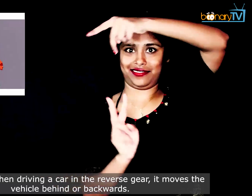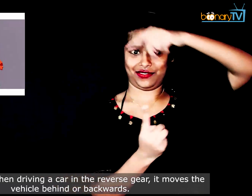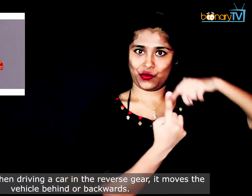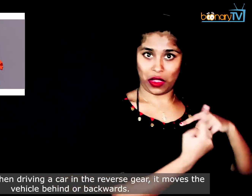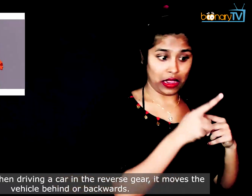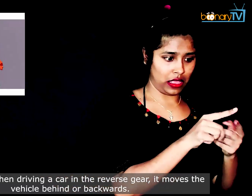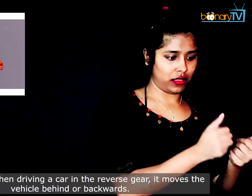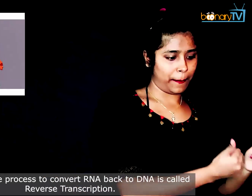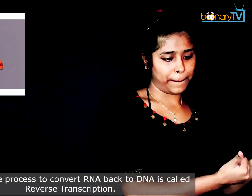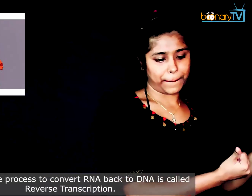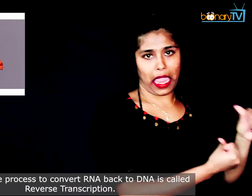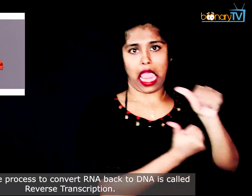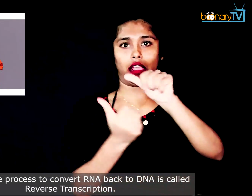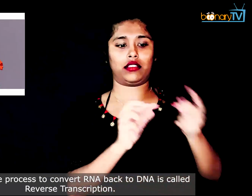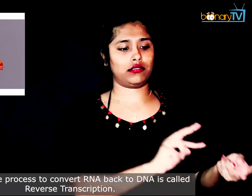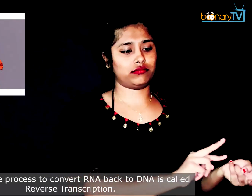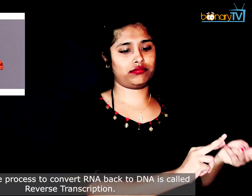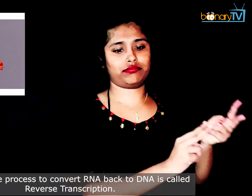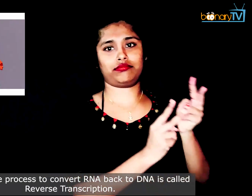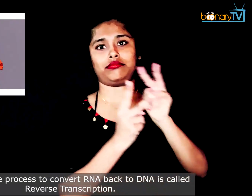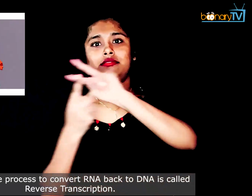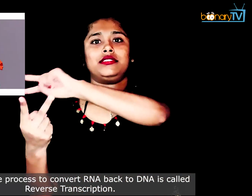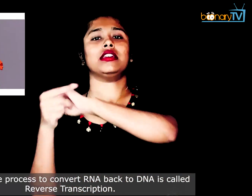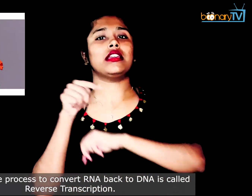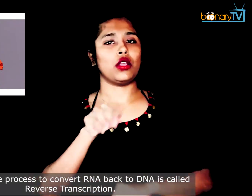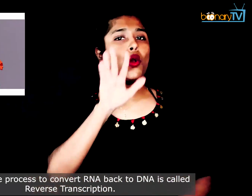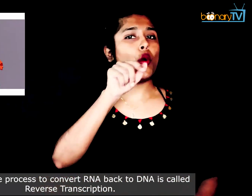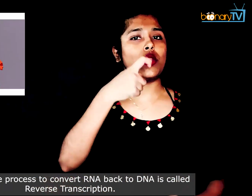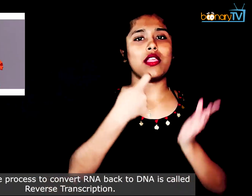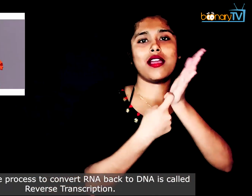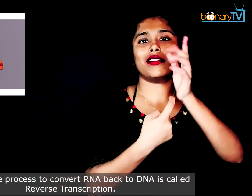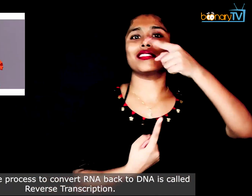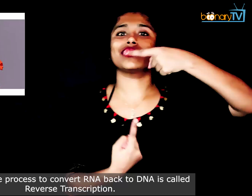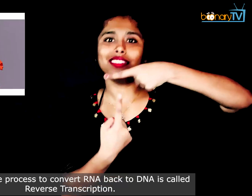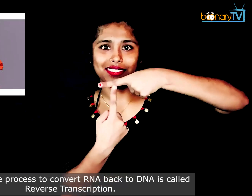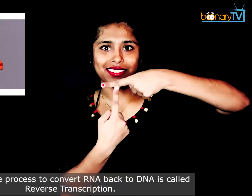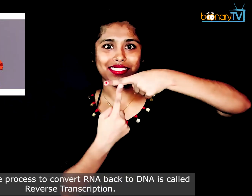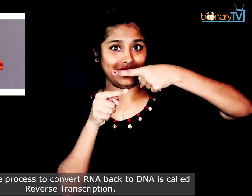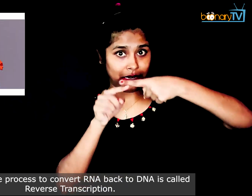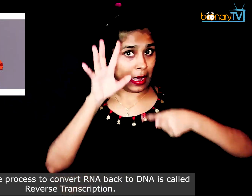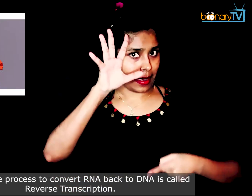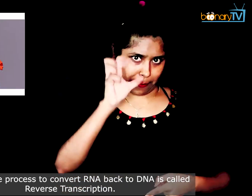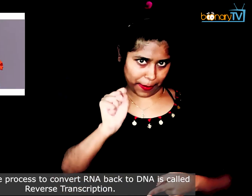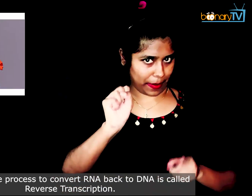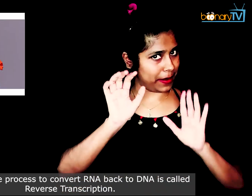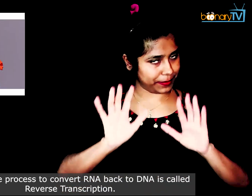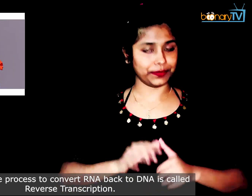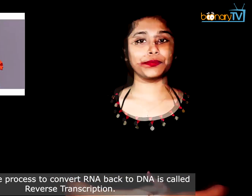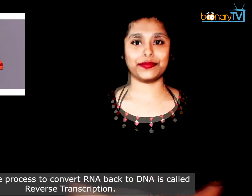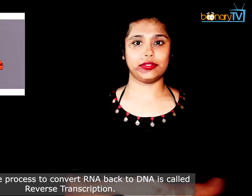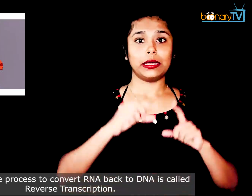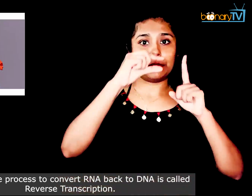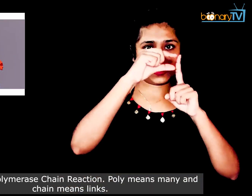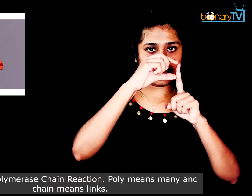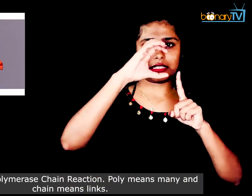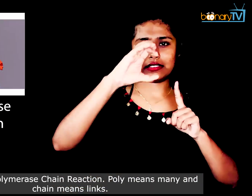backwards. Similarly, the process to convert RNA back to DNA is called reverse transcription. PCR